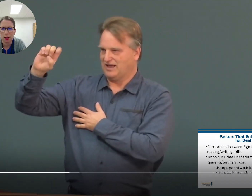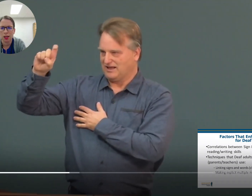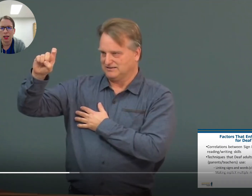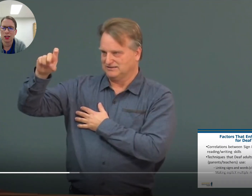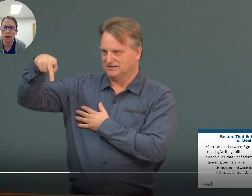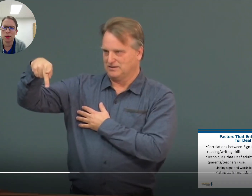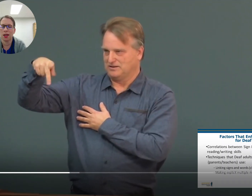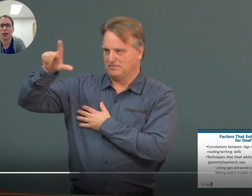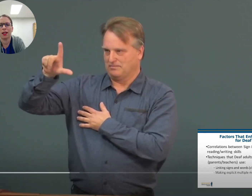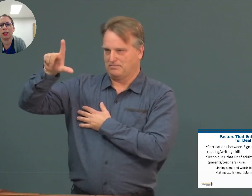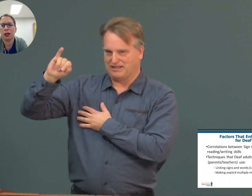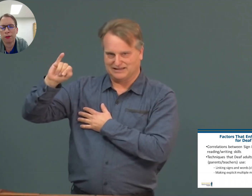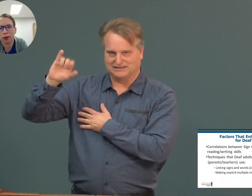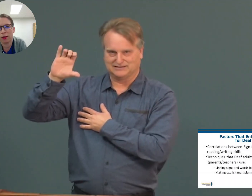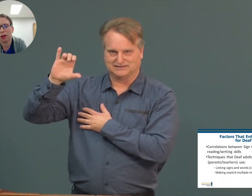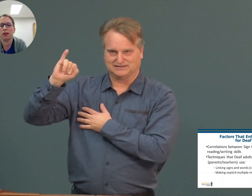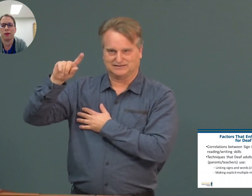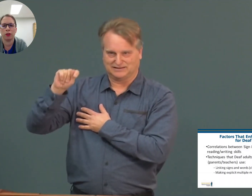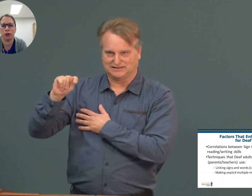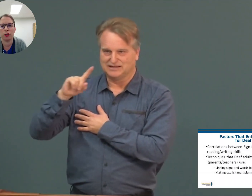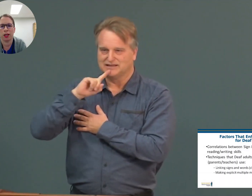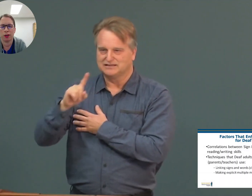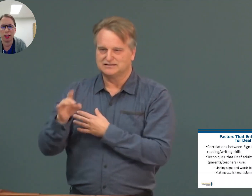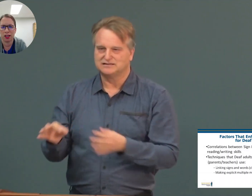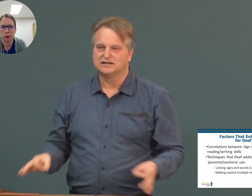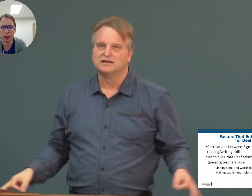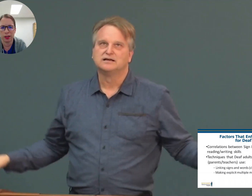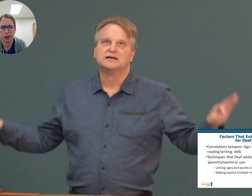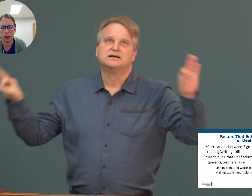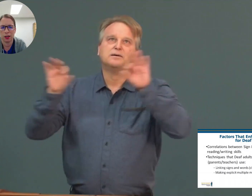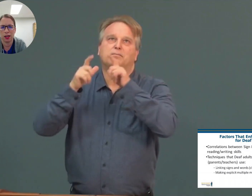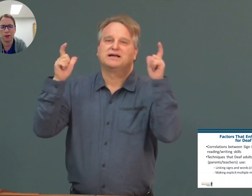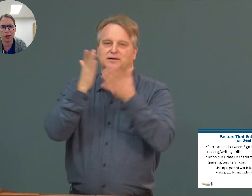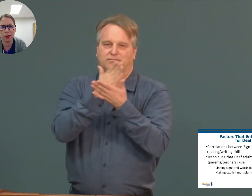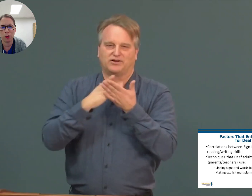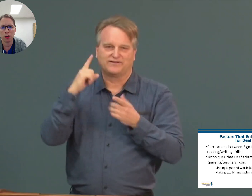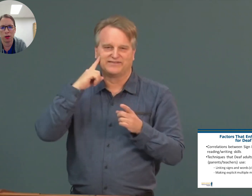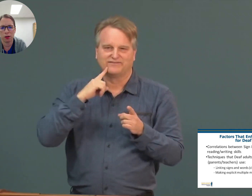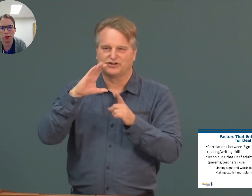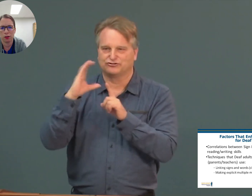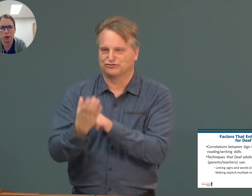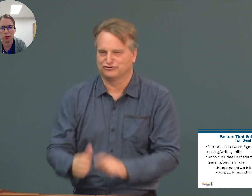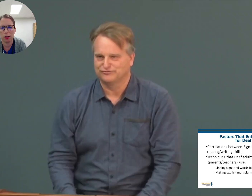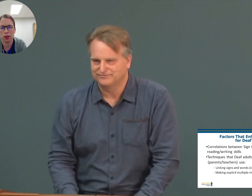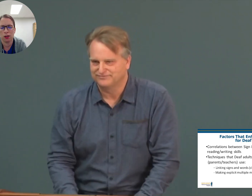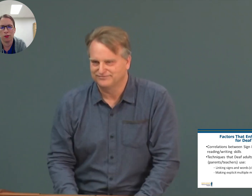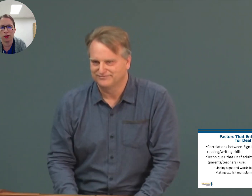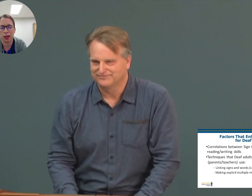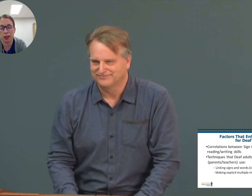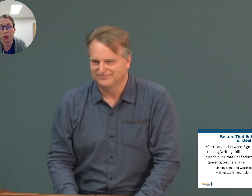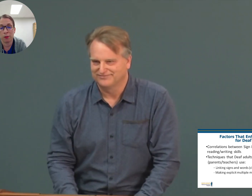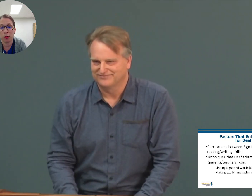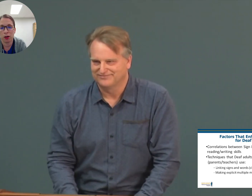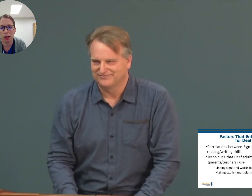things need to be clear for deaf children and very explicit. It is very important and it's very important in